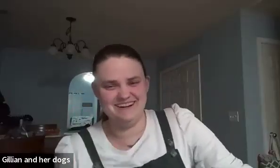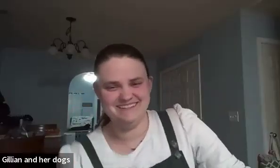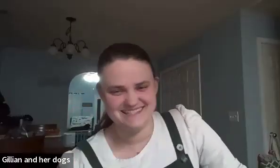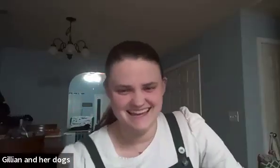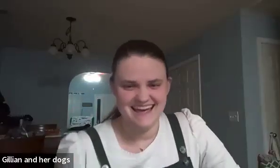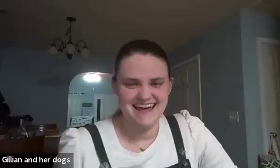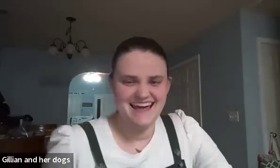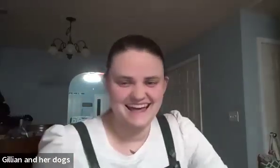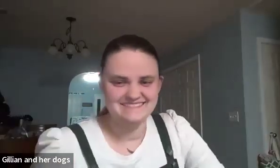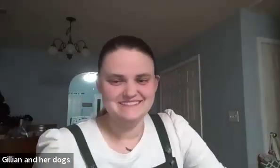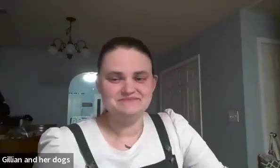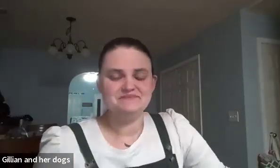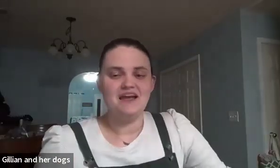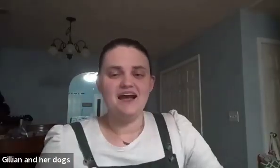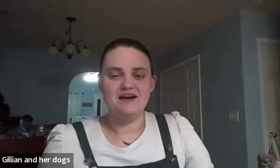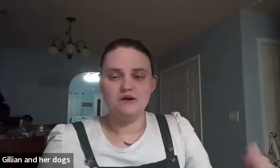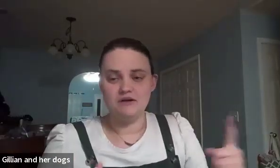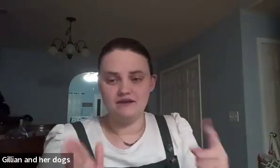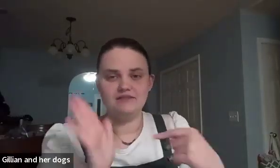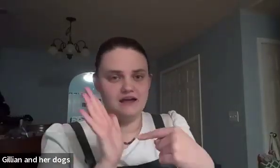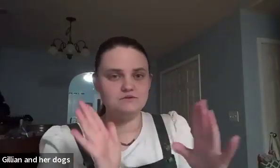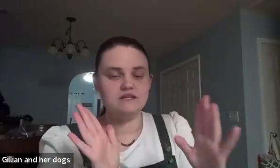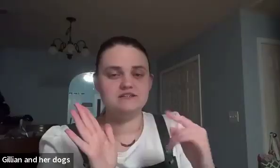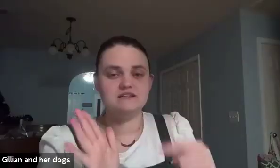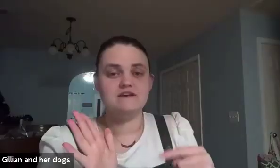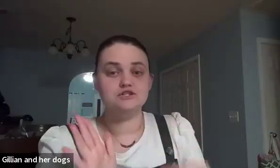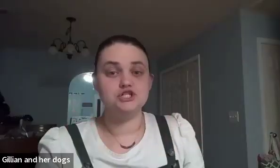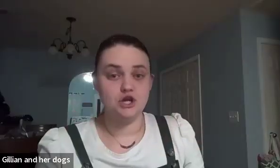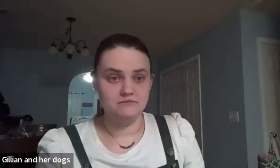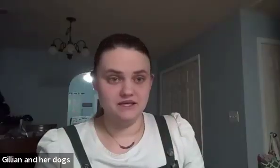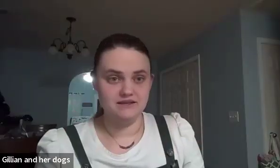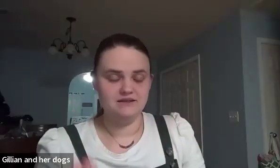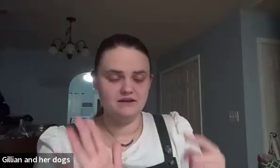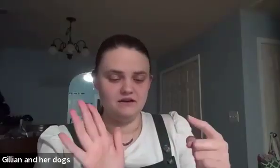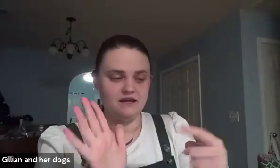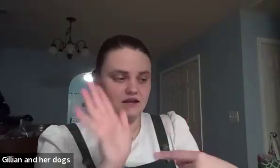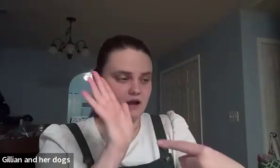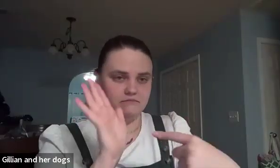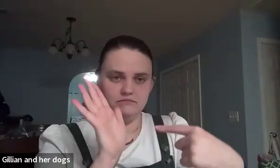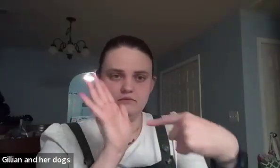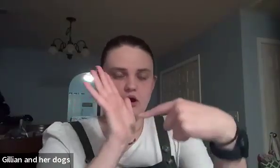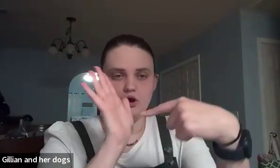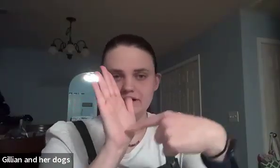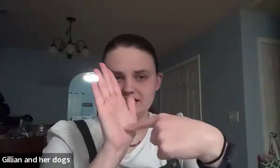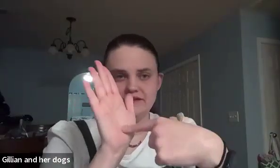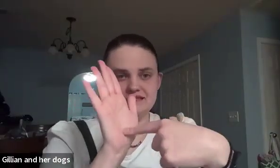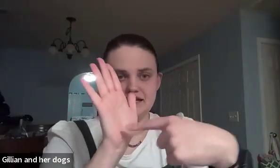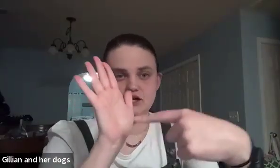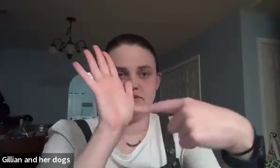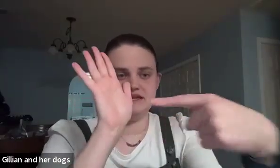words. Okay, last one. So the sign for show me. All right. I'll go and explain this later, but